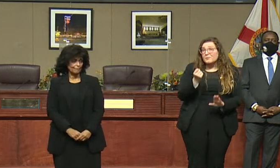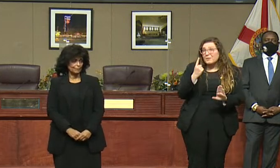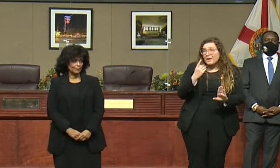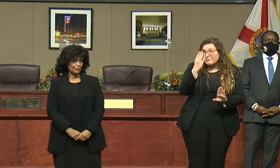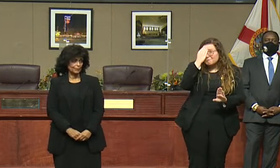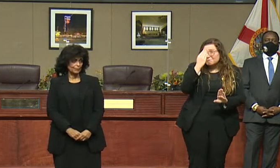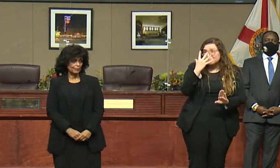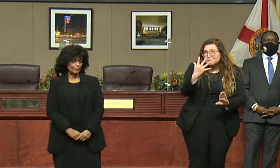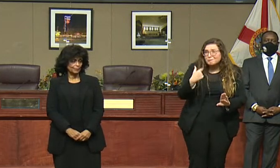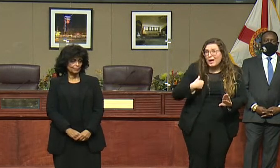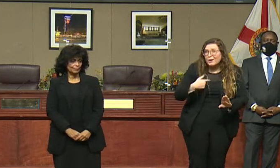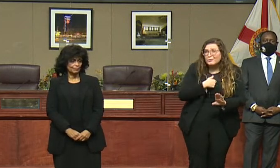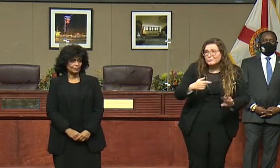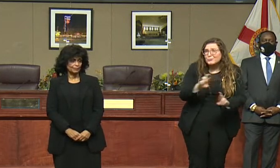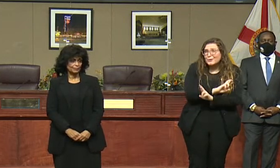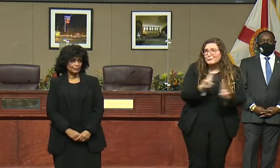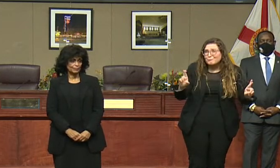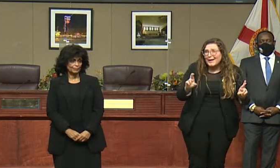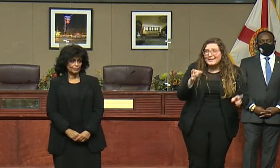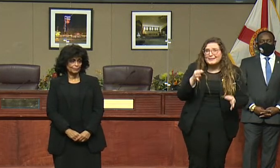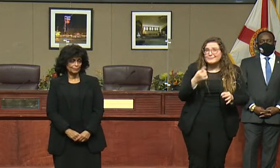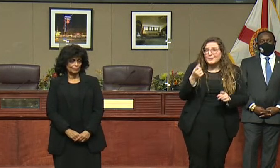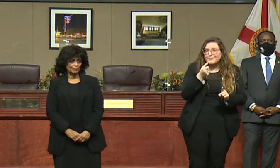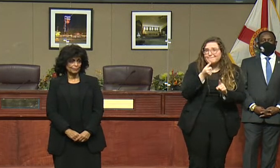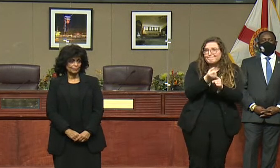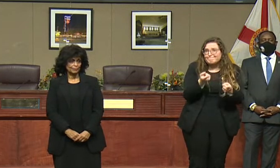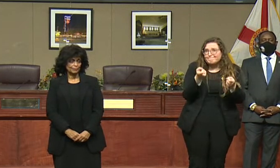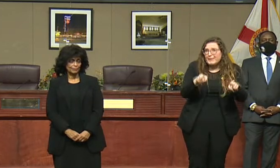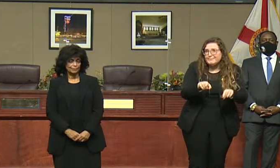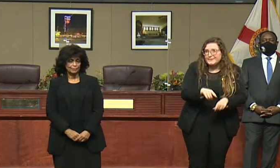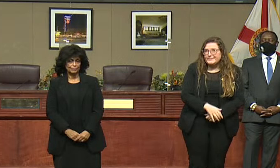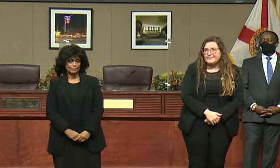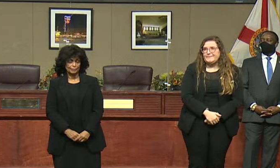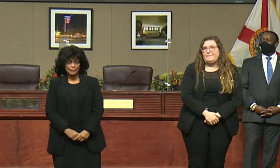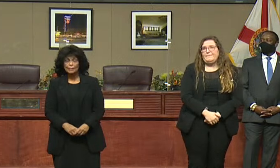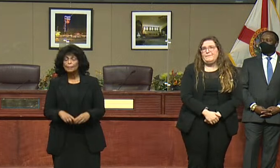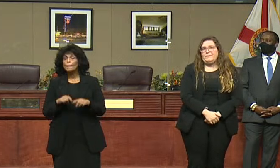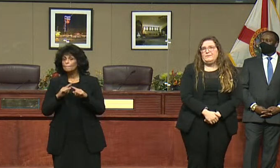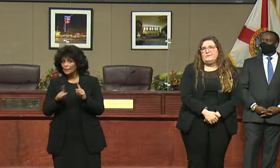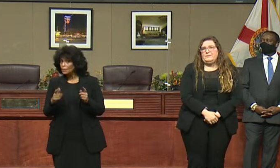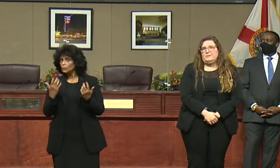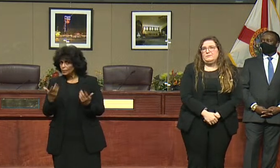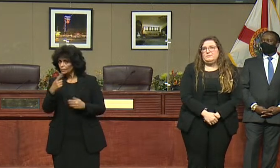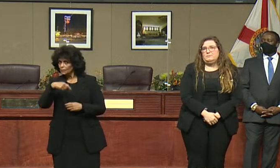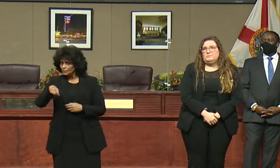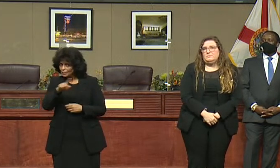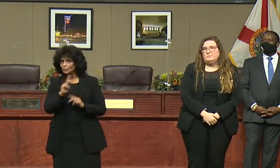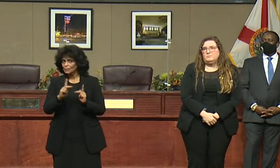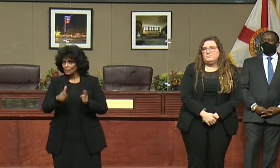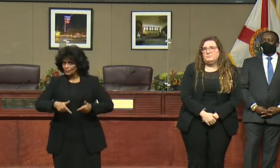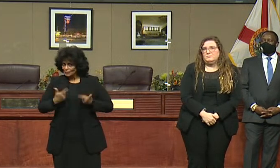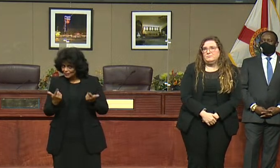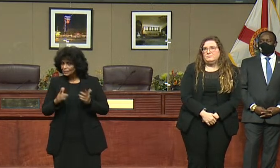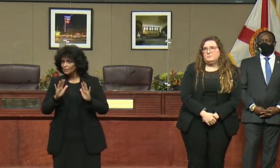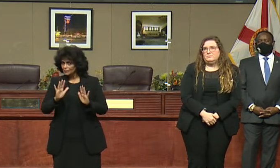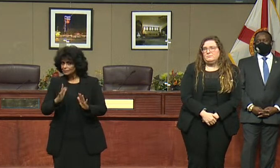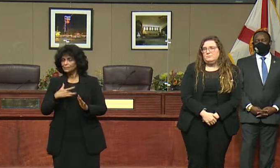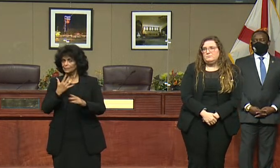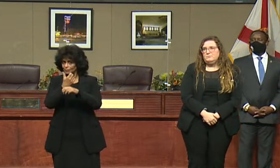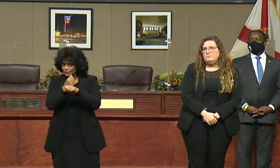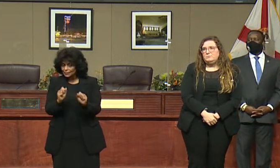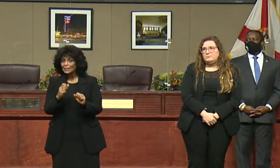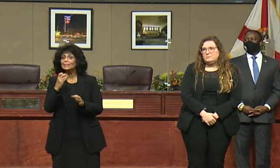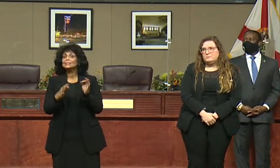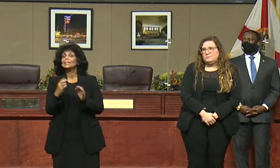are prepared in the event that something out of the ordinary could occur. Pero quisiera asegurarle a nuestros residentes que estamos preparados en caso de que